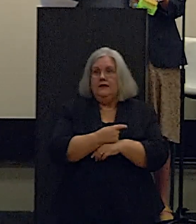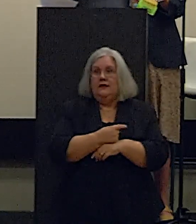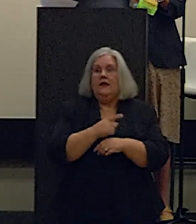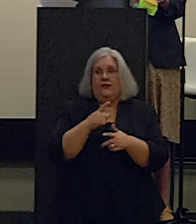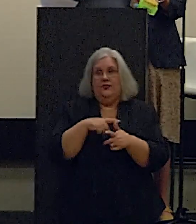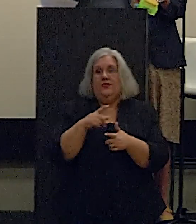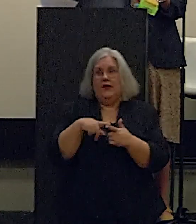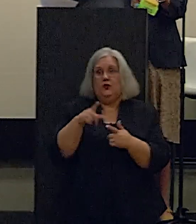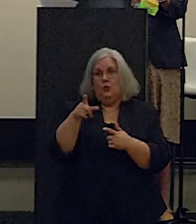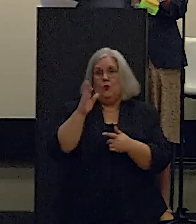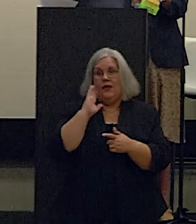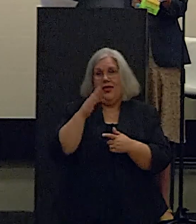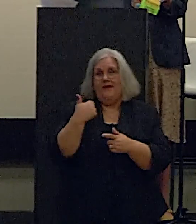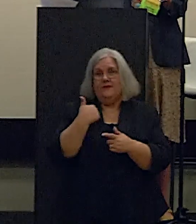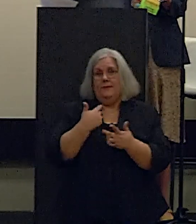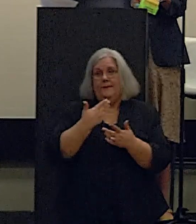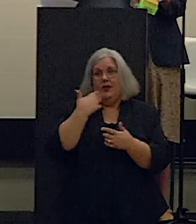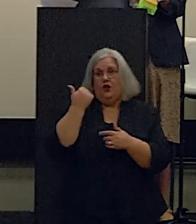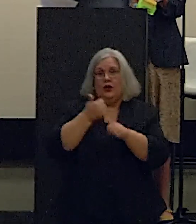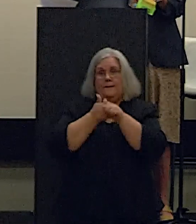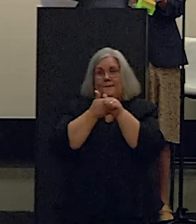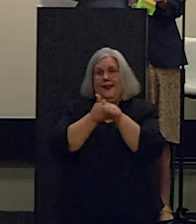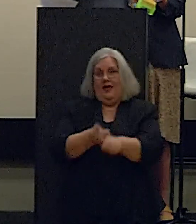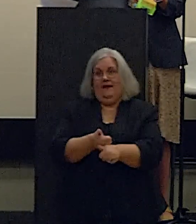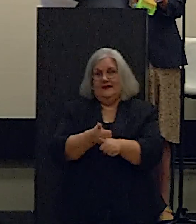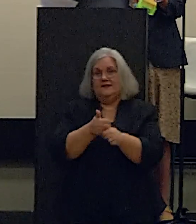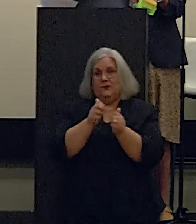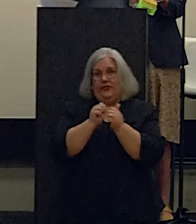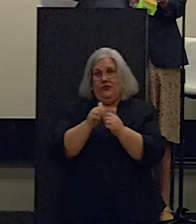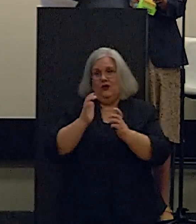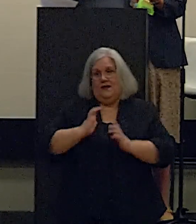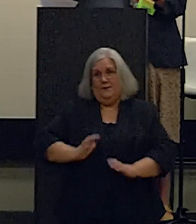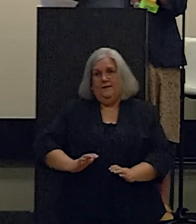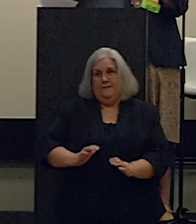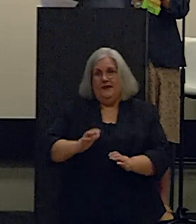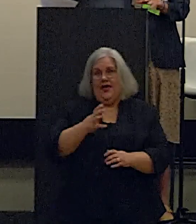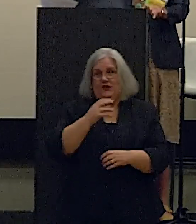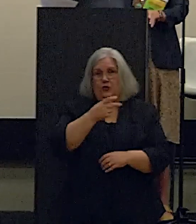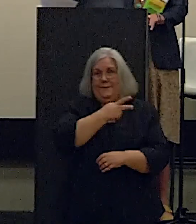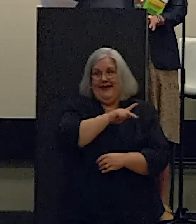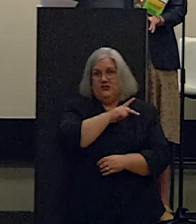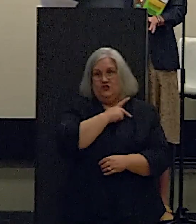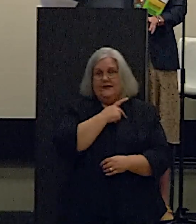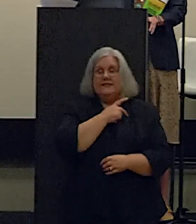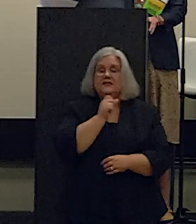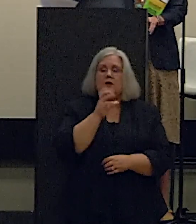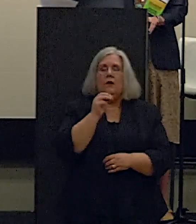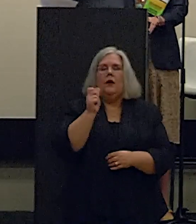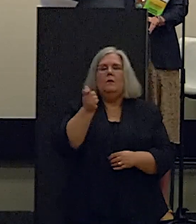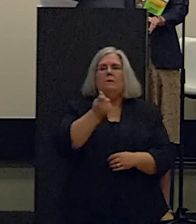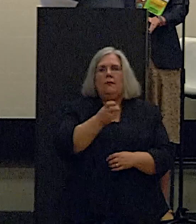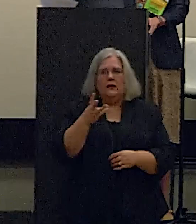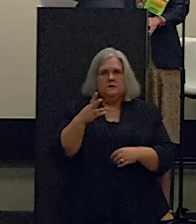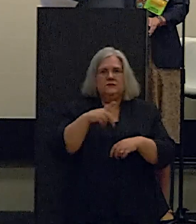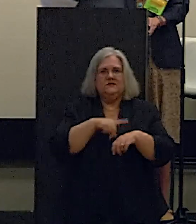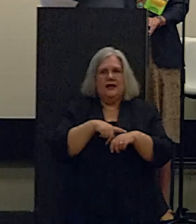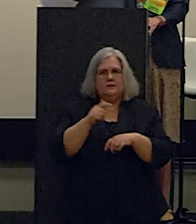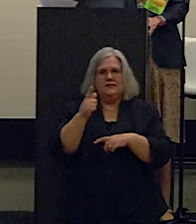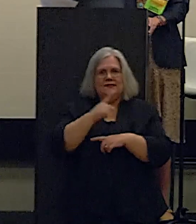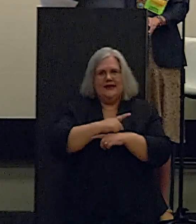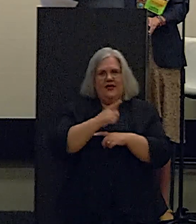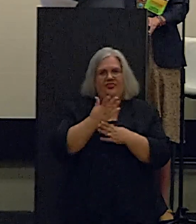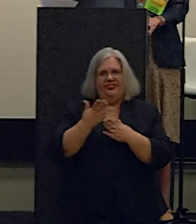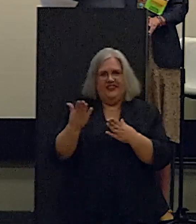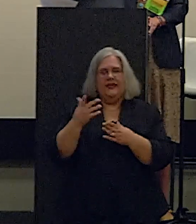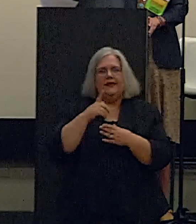you are going to have a lot better compliance with your clients and patients. So the multiple times a day thing is